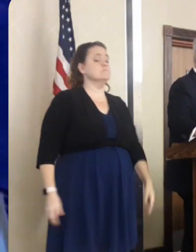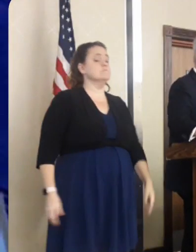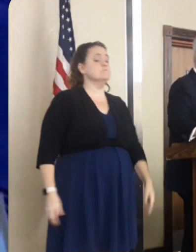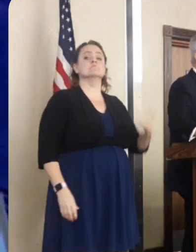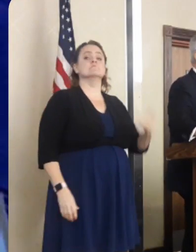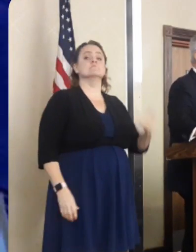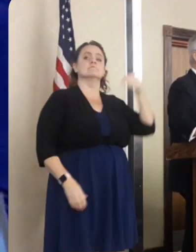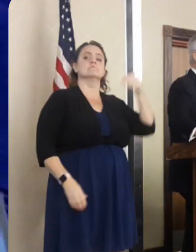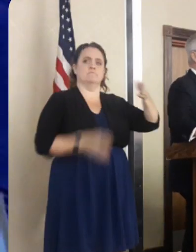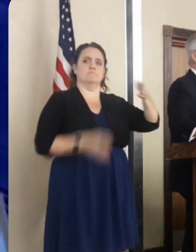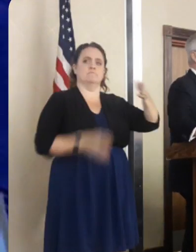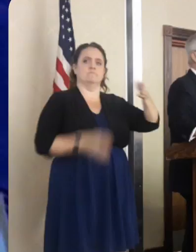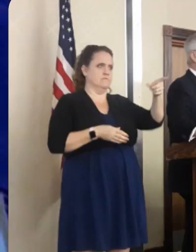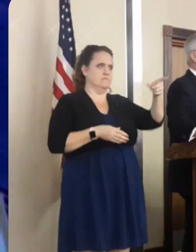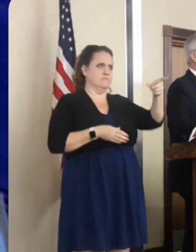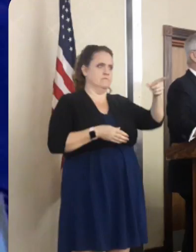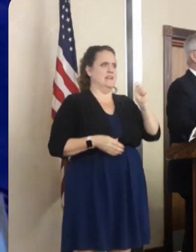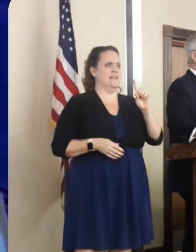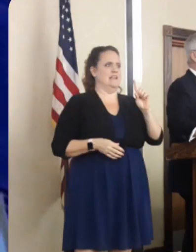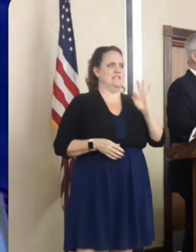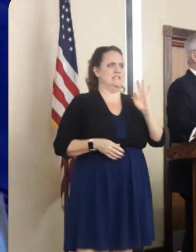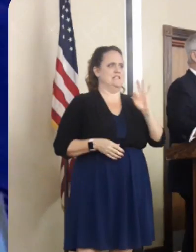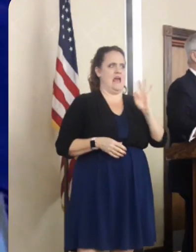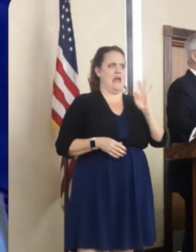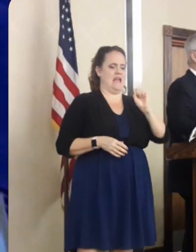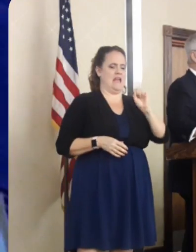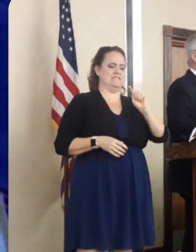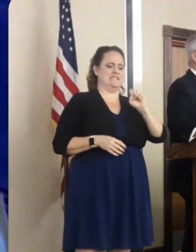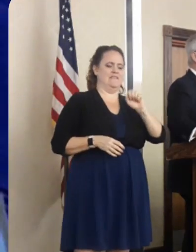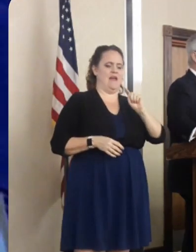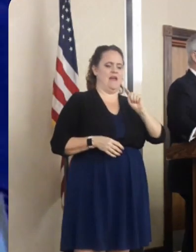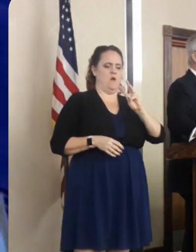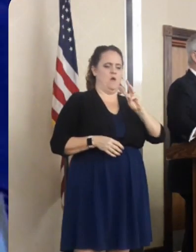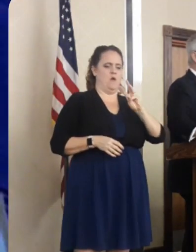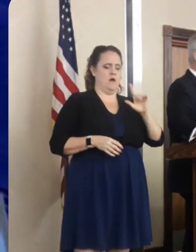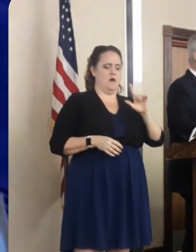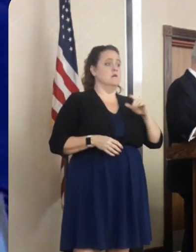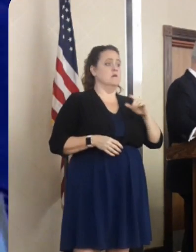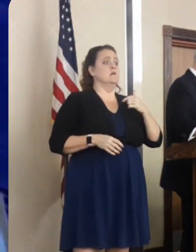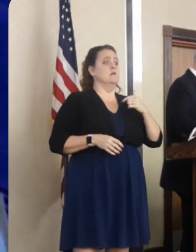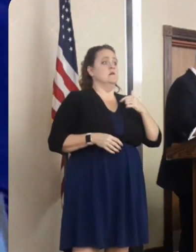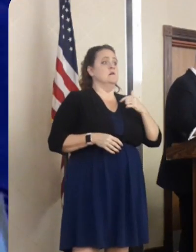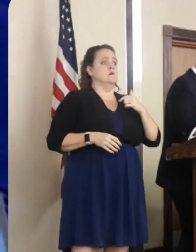Steve Allen, SD9, Candidate Resource Committee Chairman.